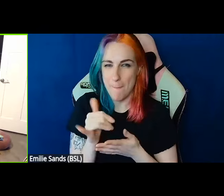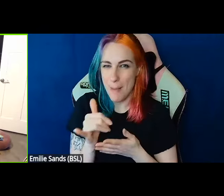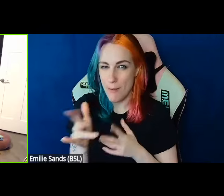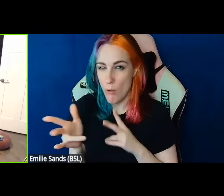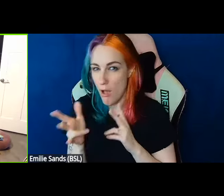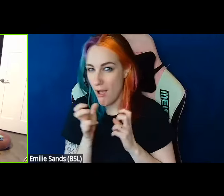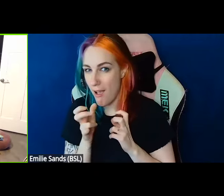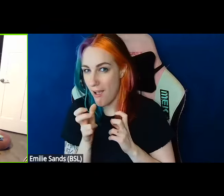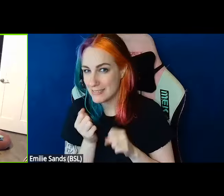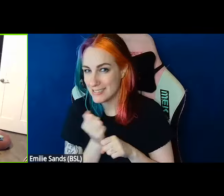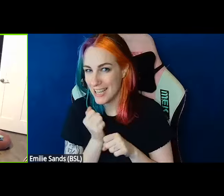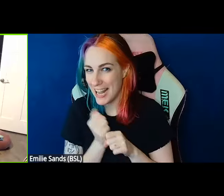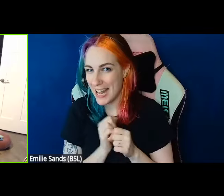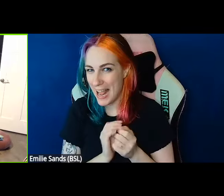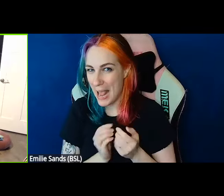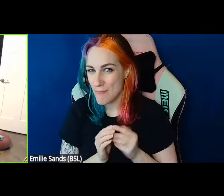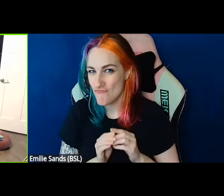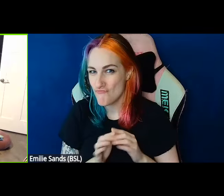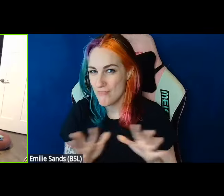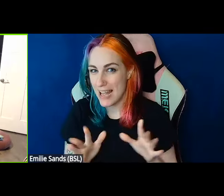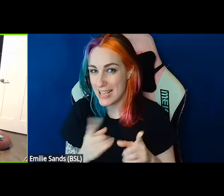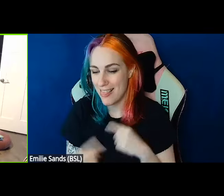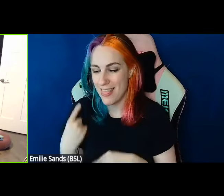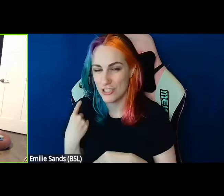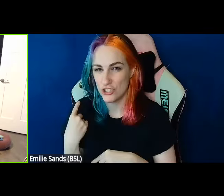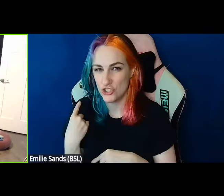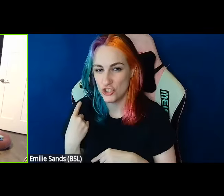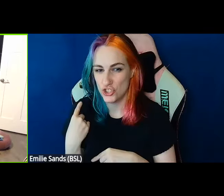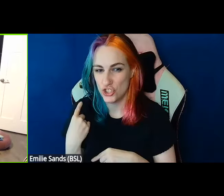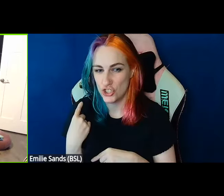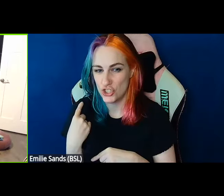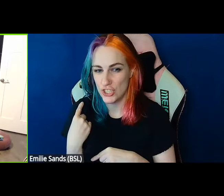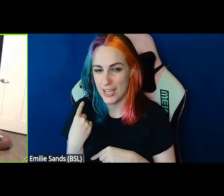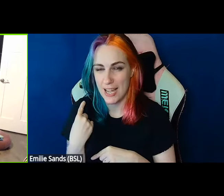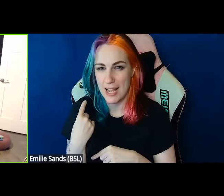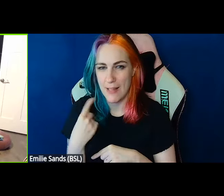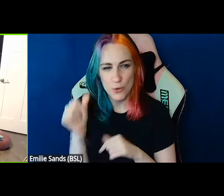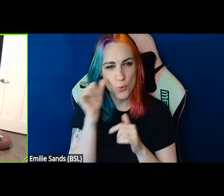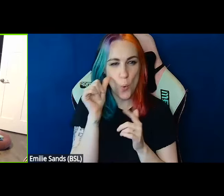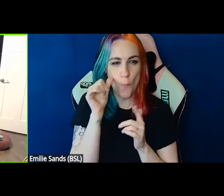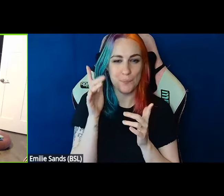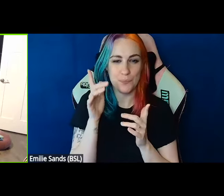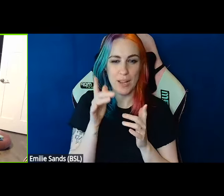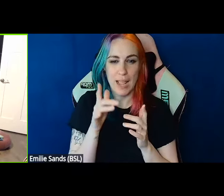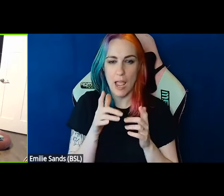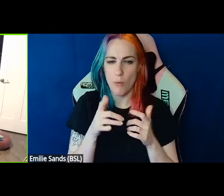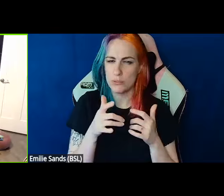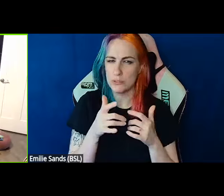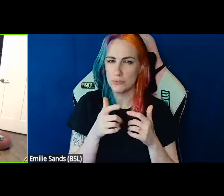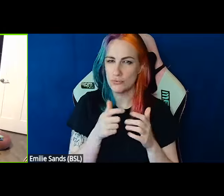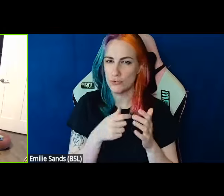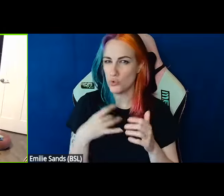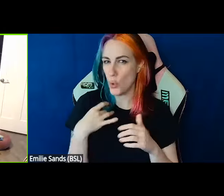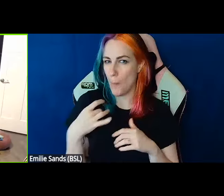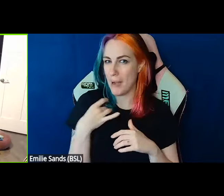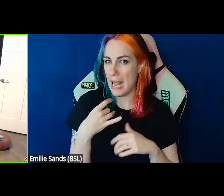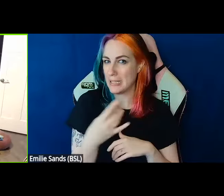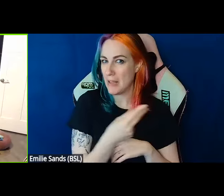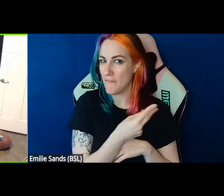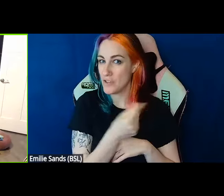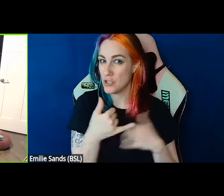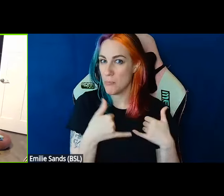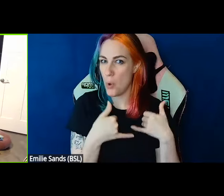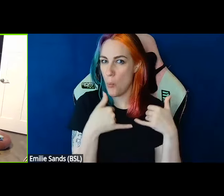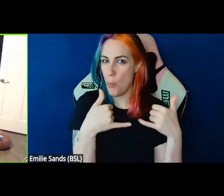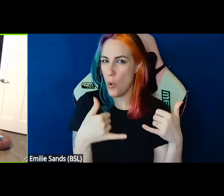that released last year that, you know, was nominated for some awards, but no one seemed to be able to